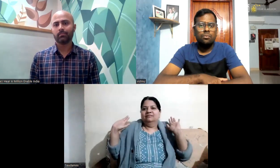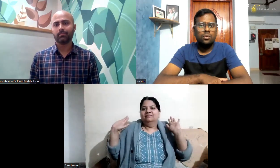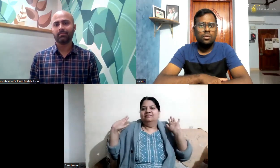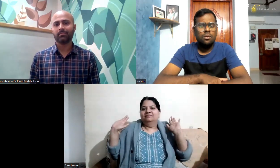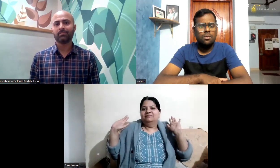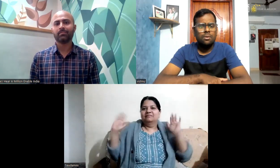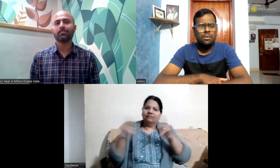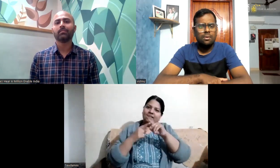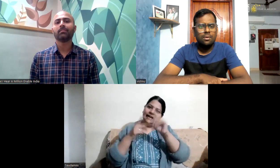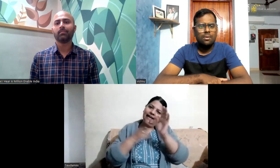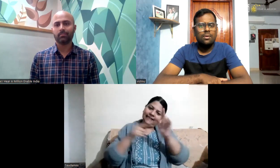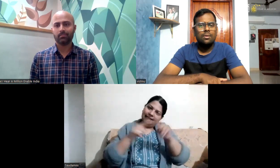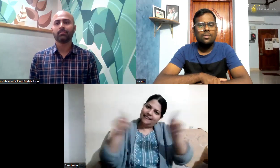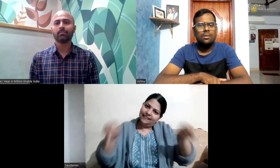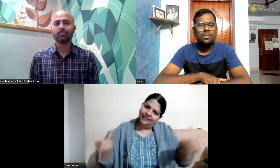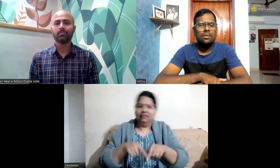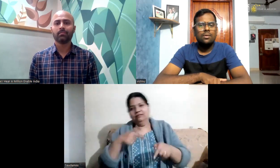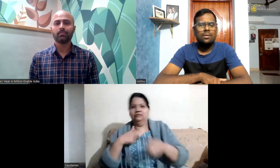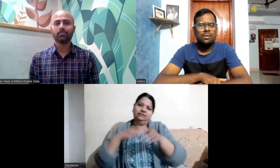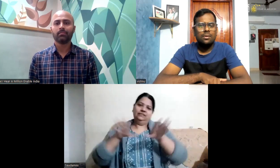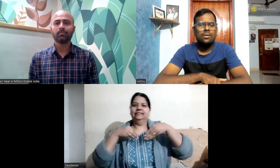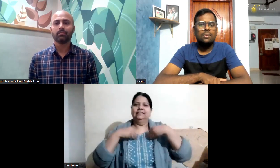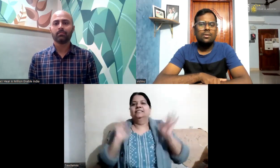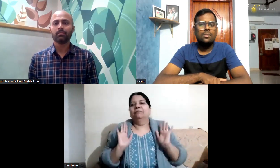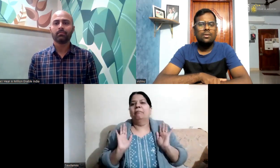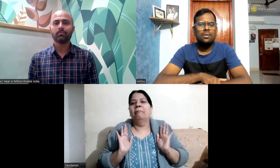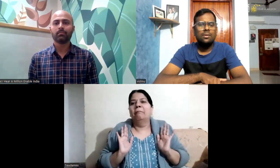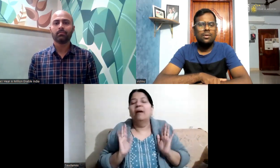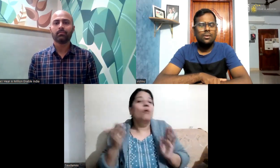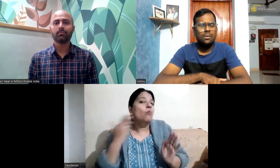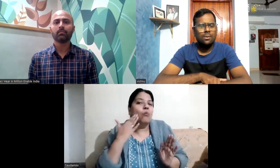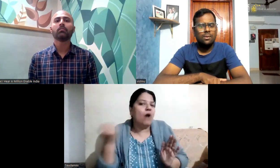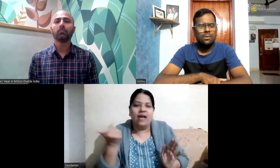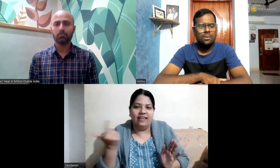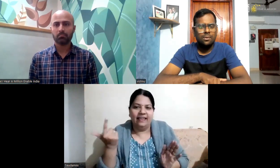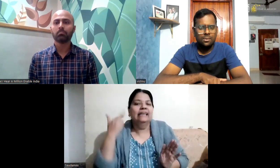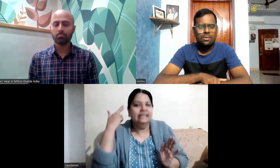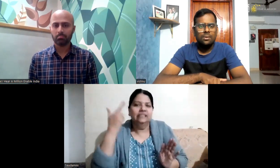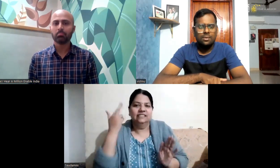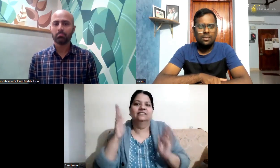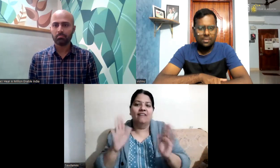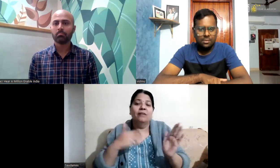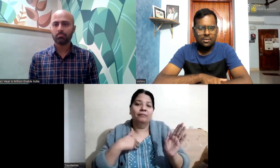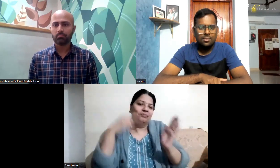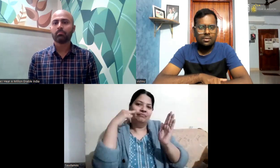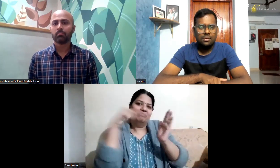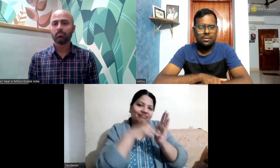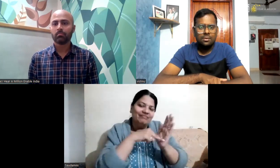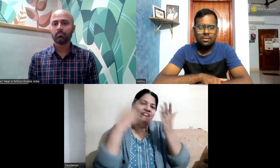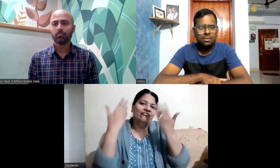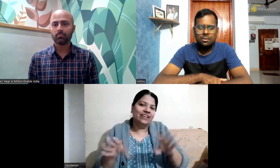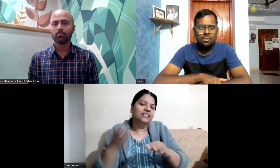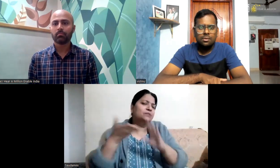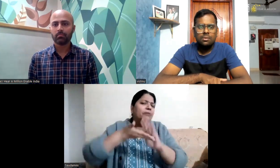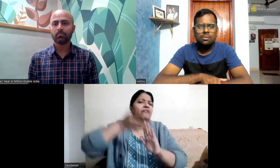of that state, they will not be responsible for that. So they are accepting that in the Tamil Nadu only. So we have